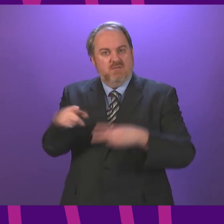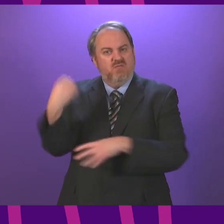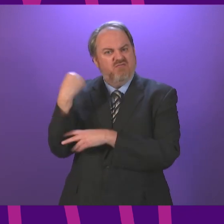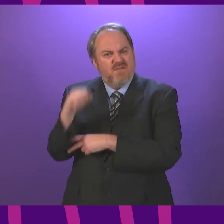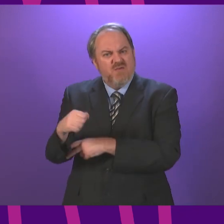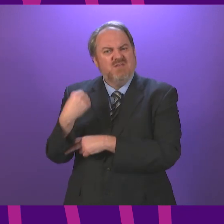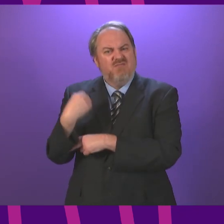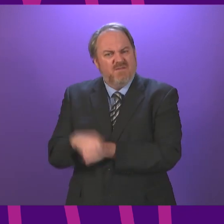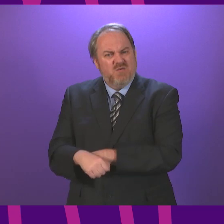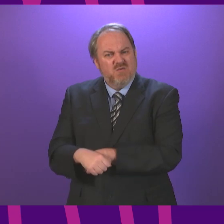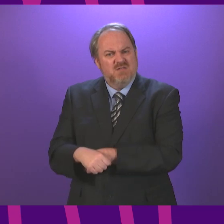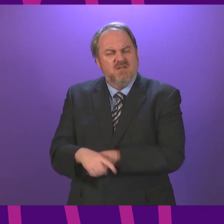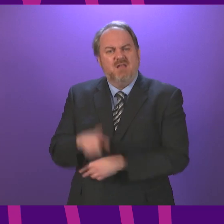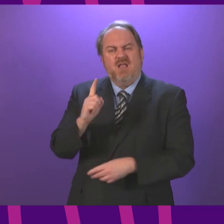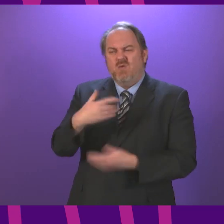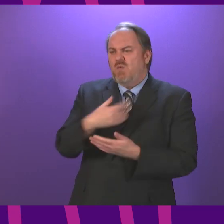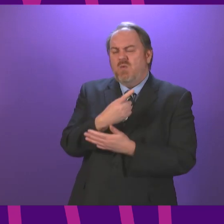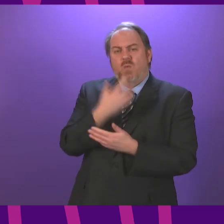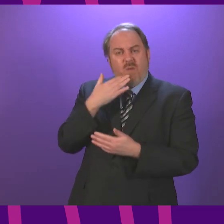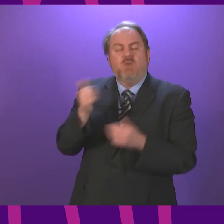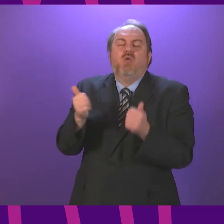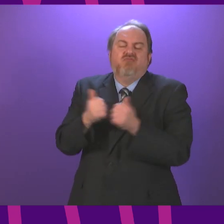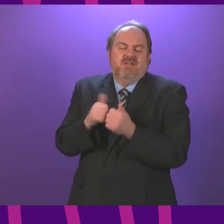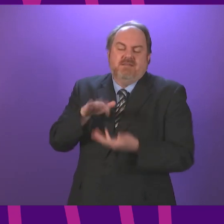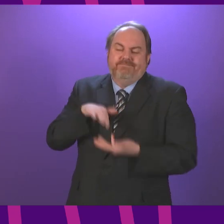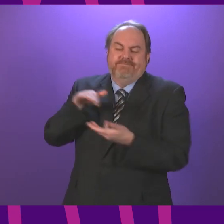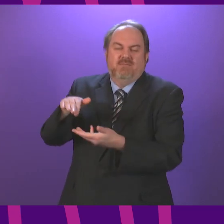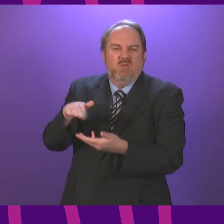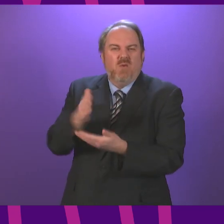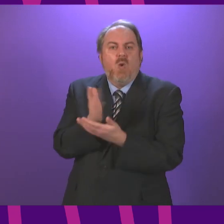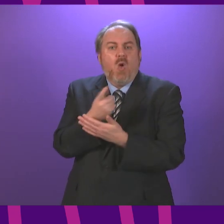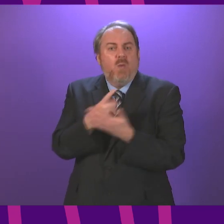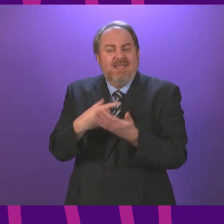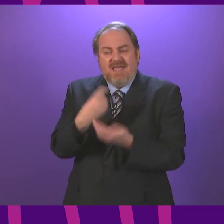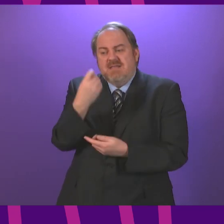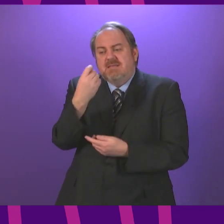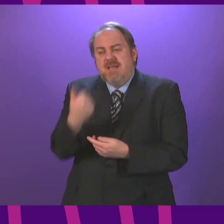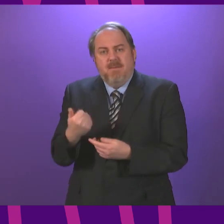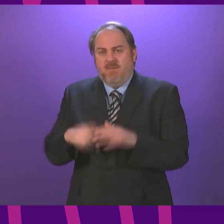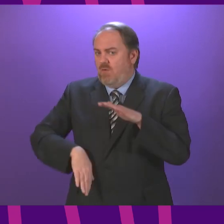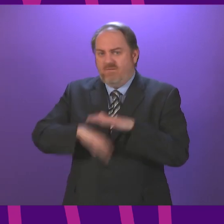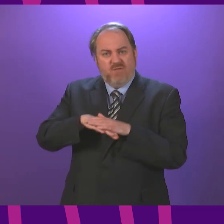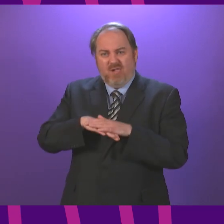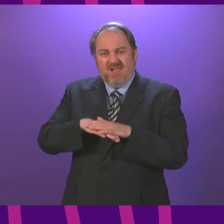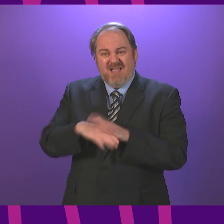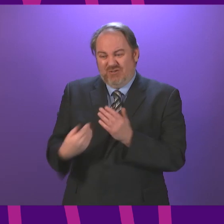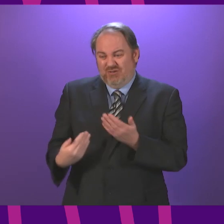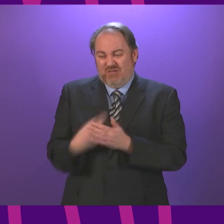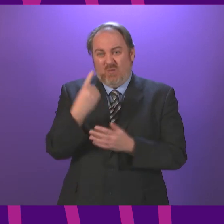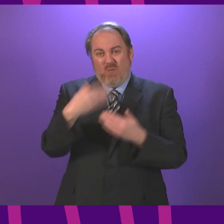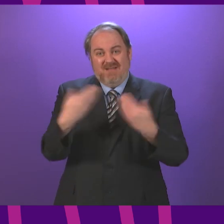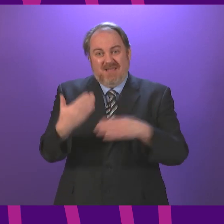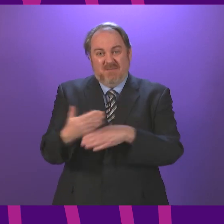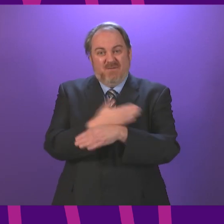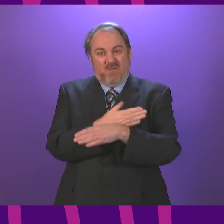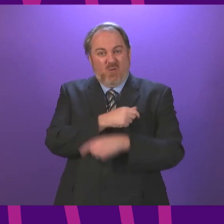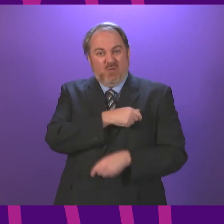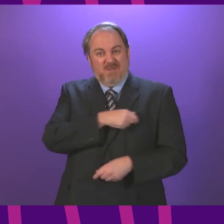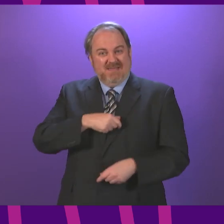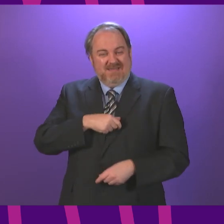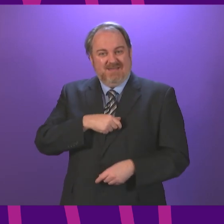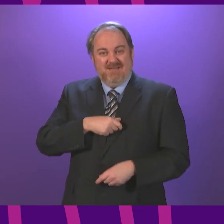finally released, it was partial and came just hours before the First Minister's appearance. Wisdom, compassion,